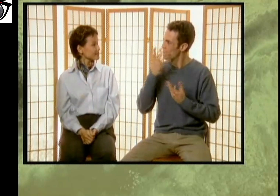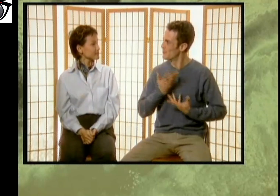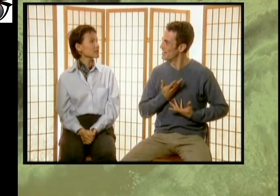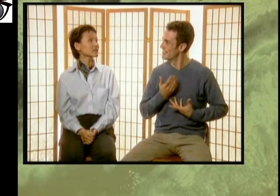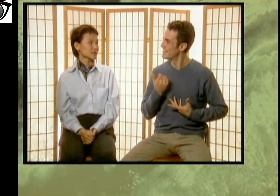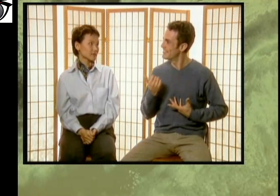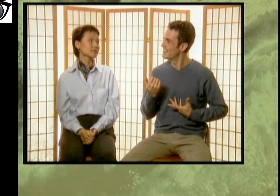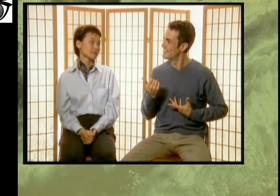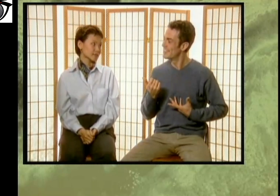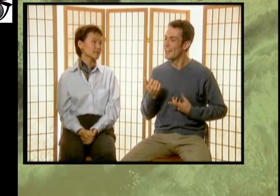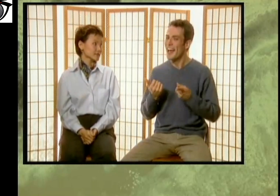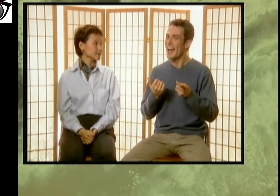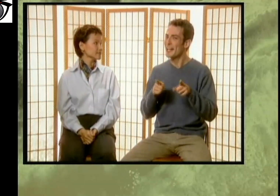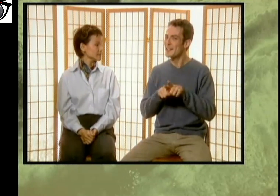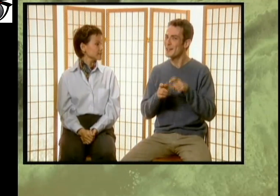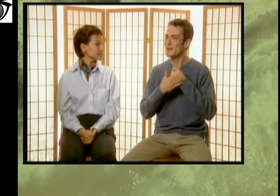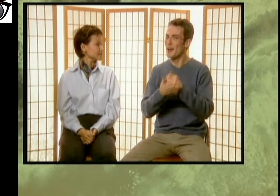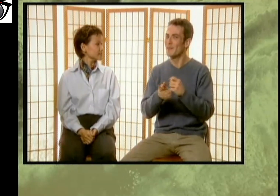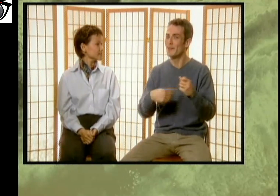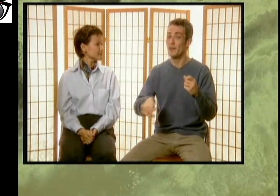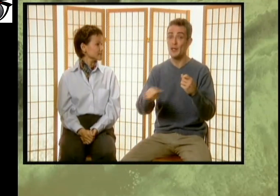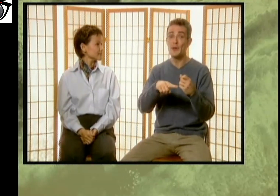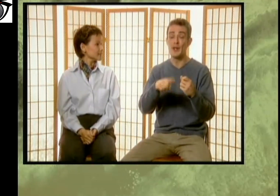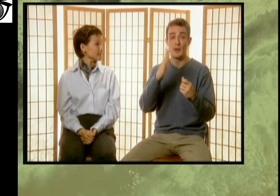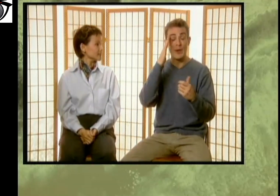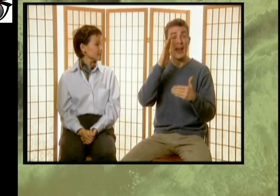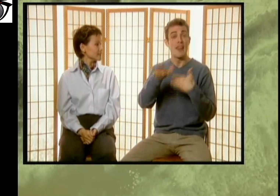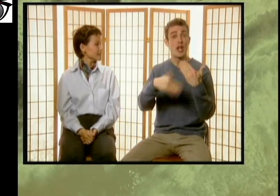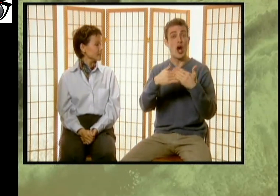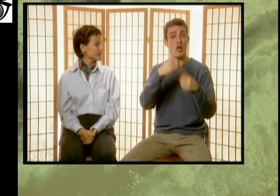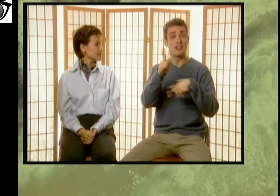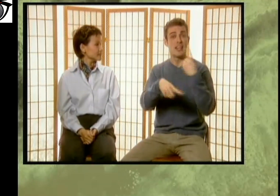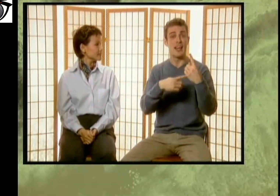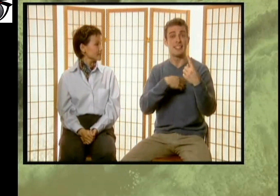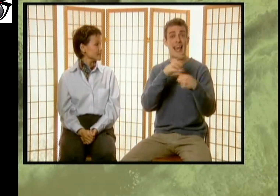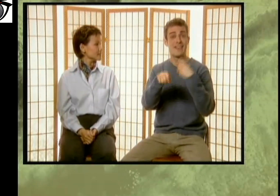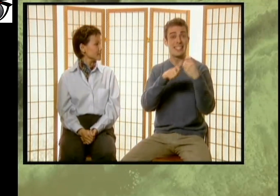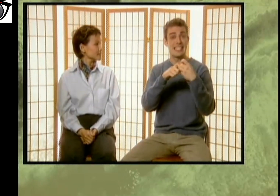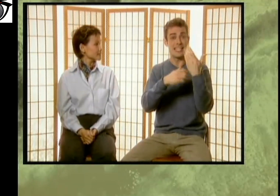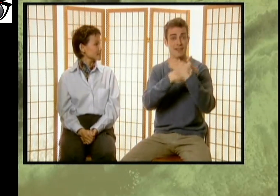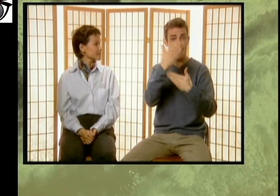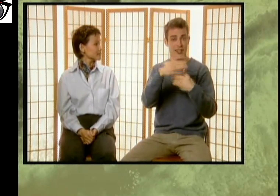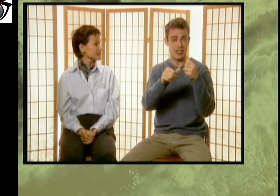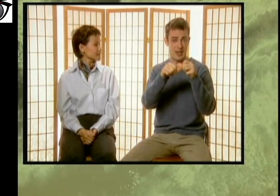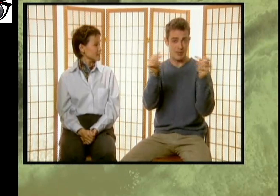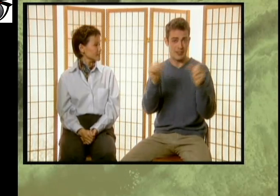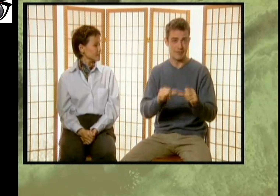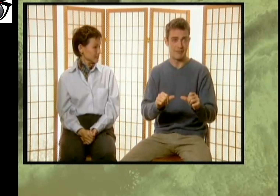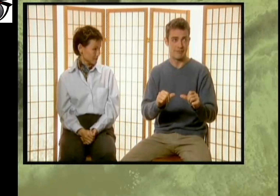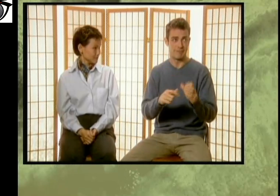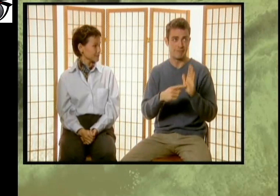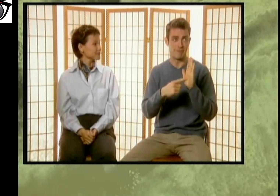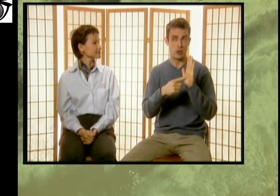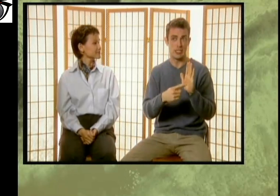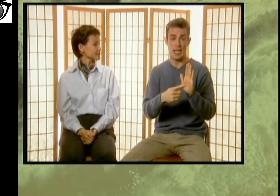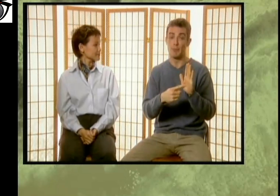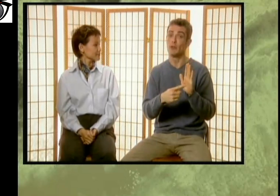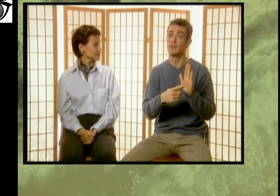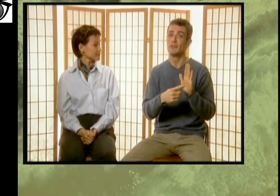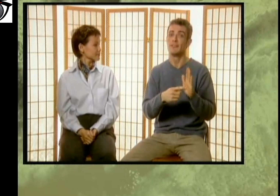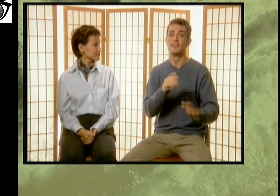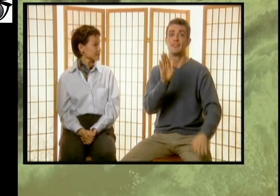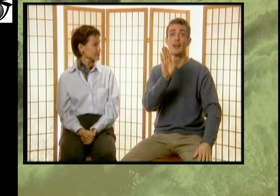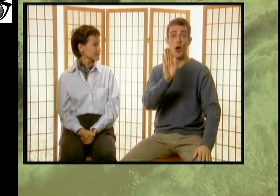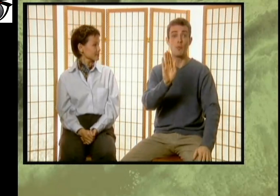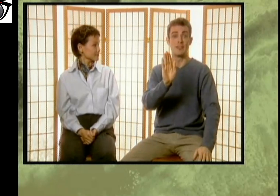That is a helpful hint. It's also helpful for you to know that all signs have distinctive hand shapes. For